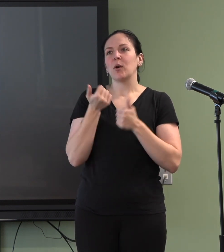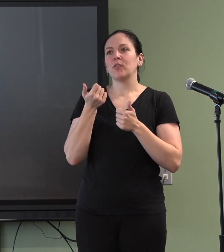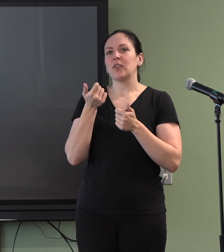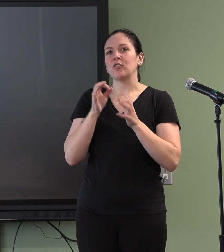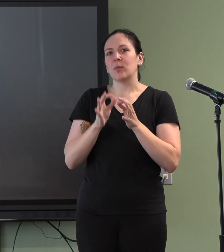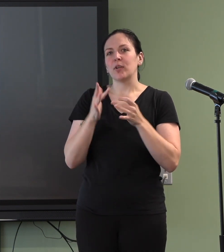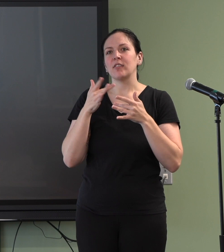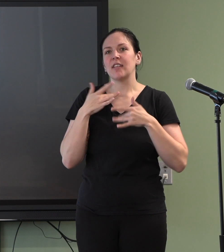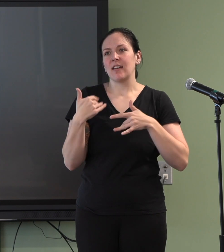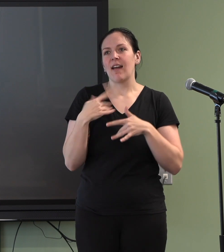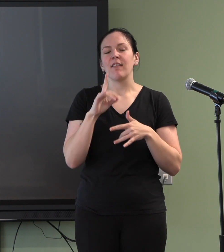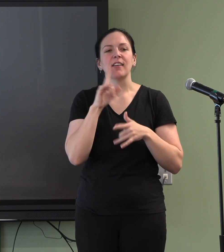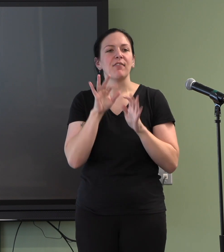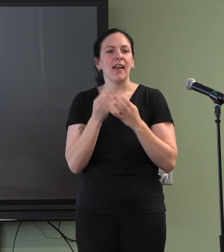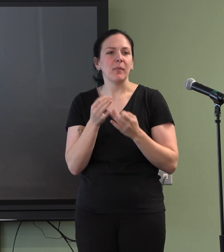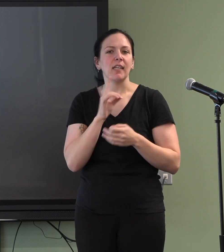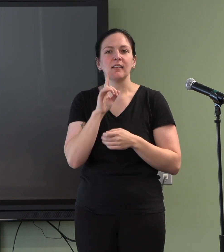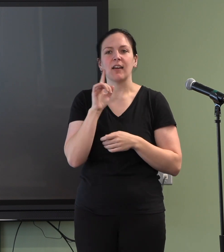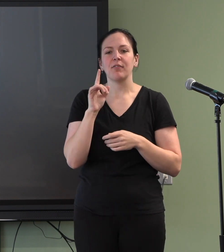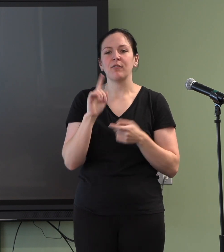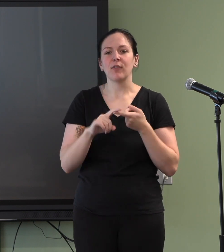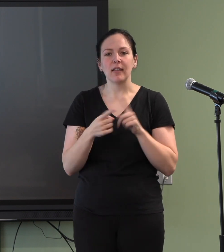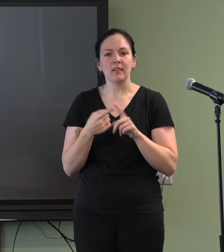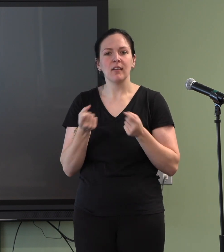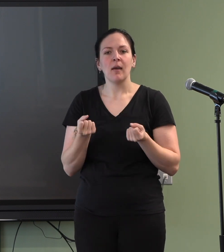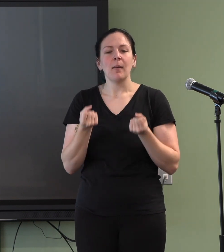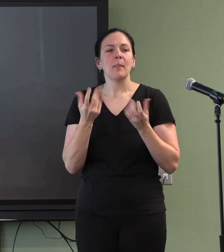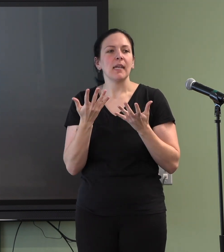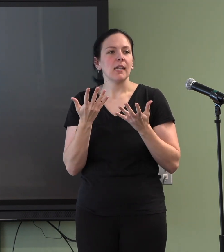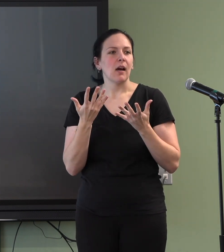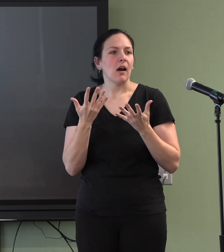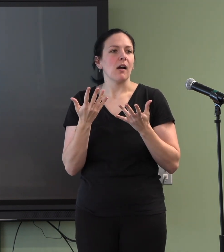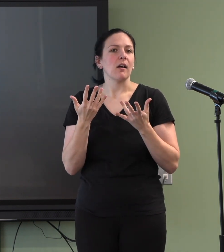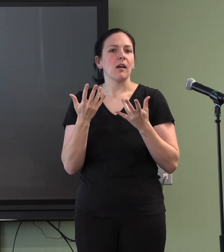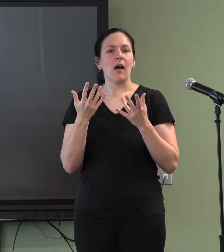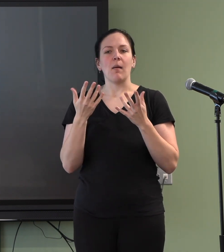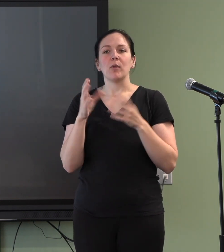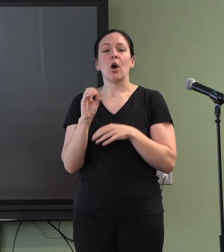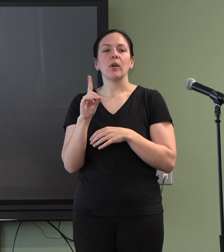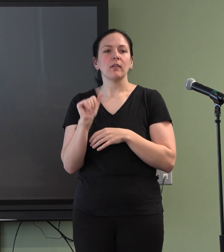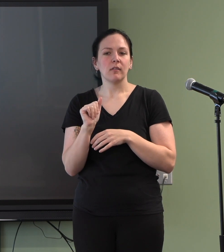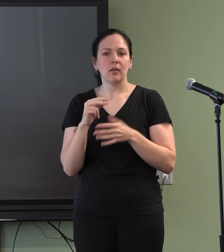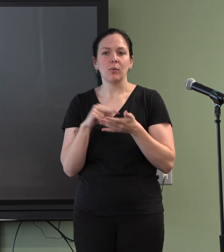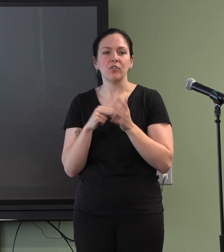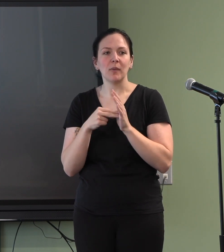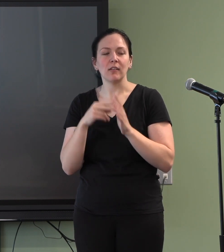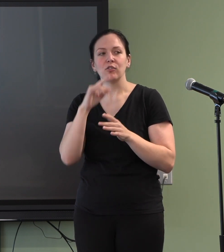most interpreters tend to have deaf family, deaf friends. Many are CODAs, which means